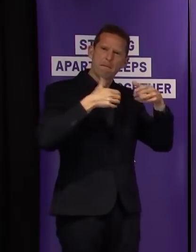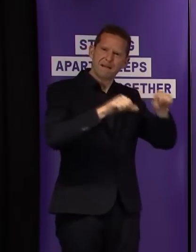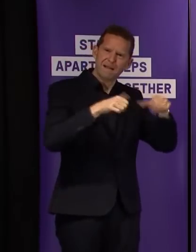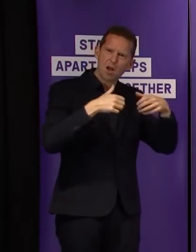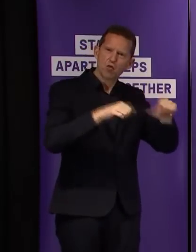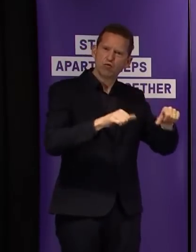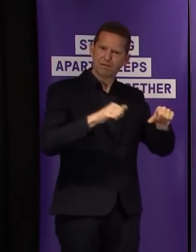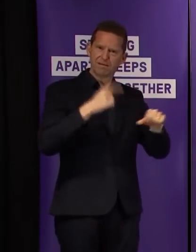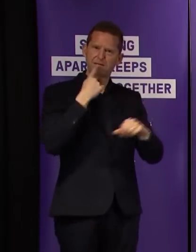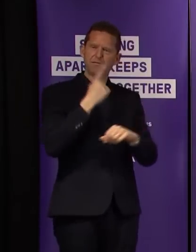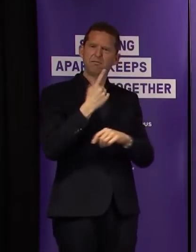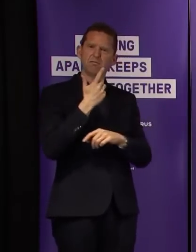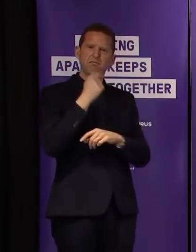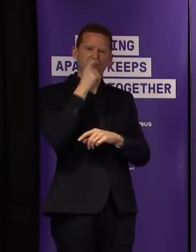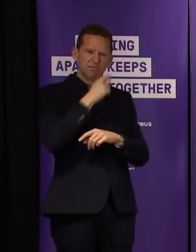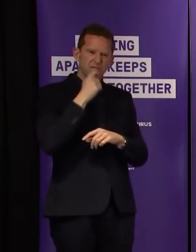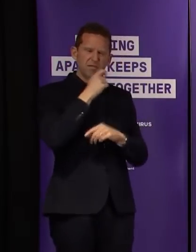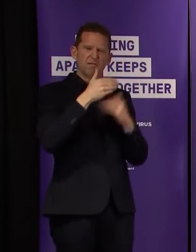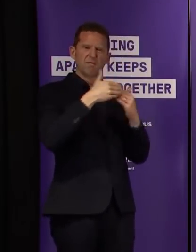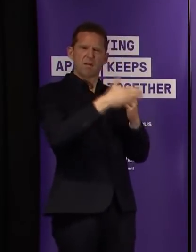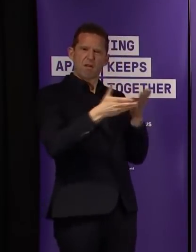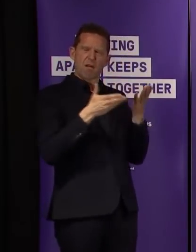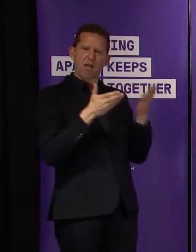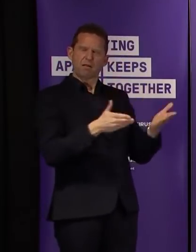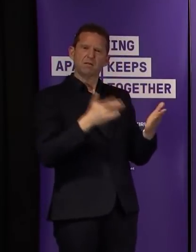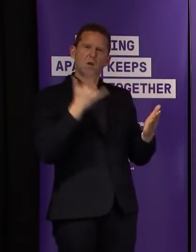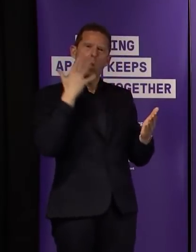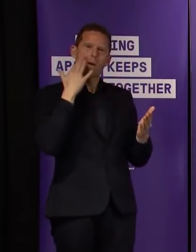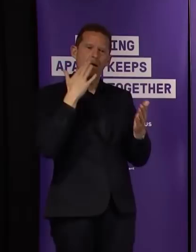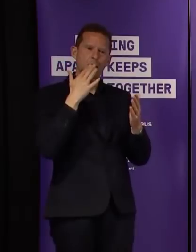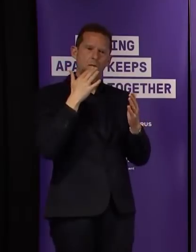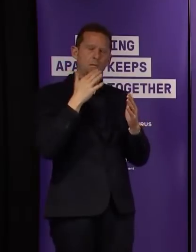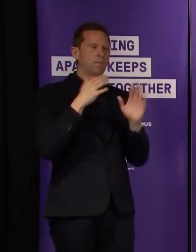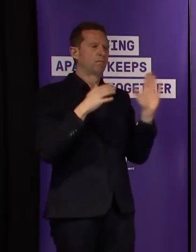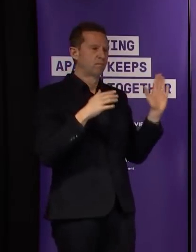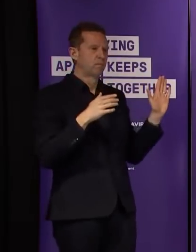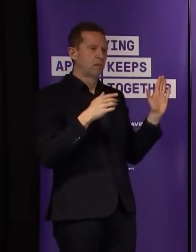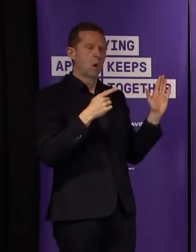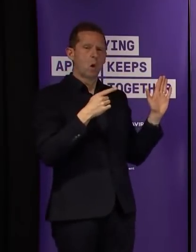it's best if we come back and do elective surgery,